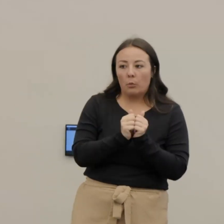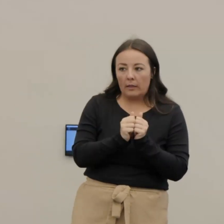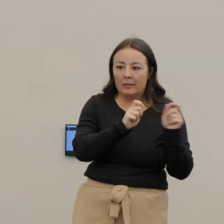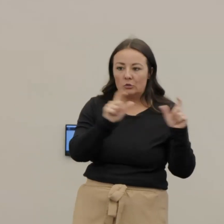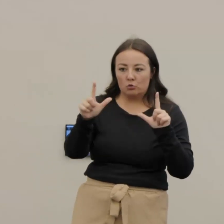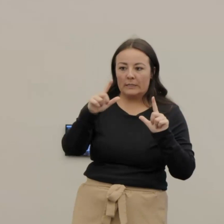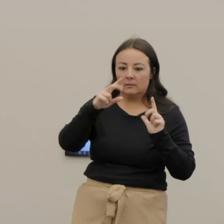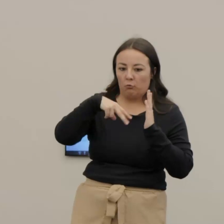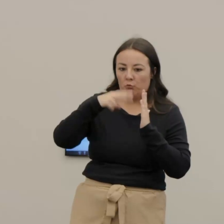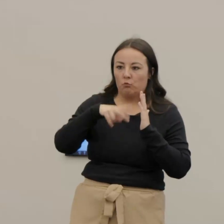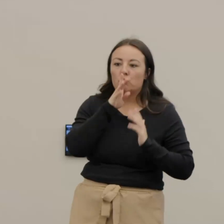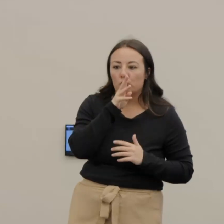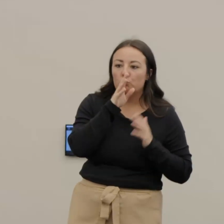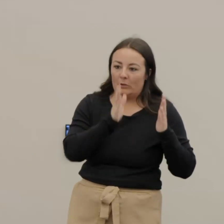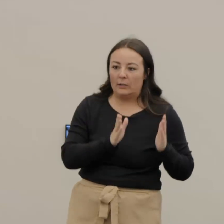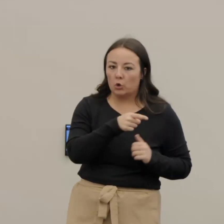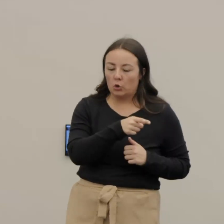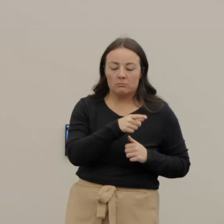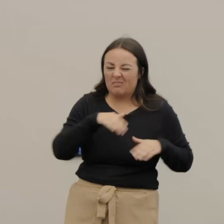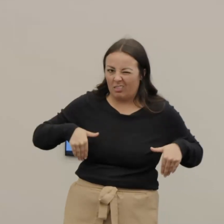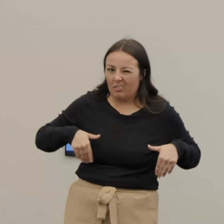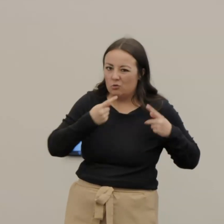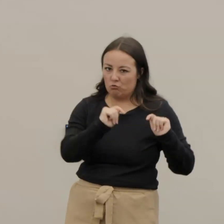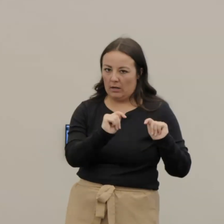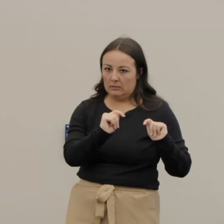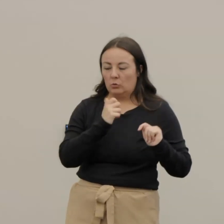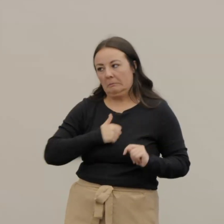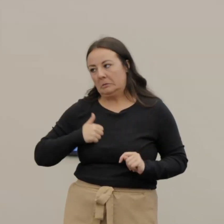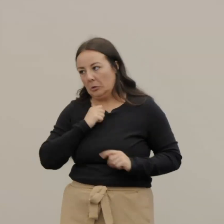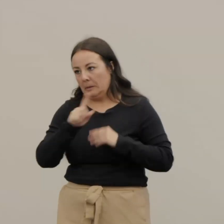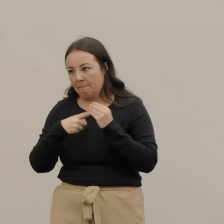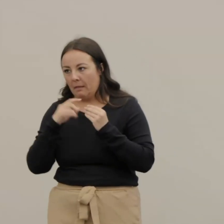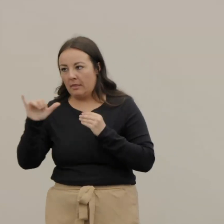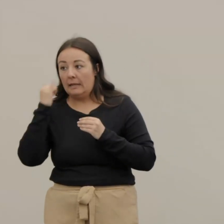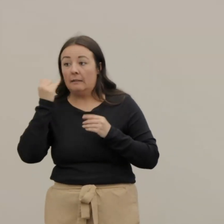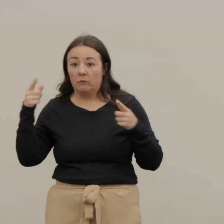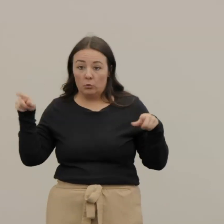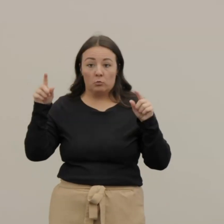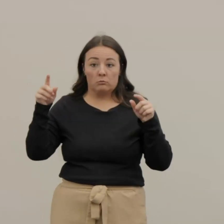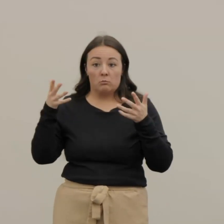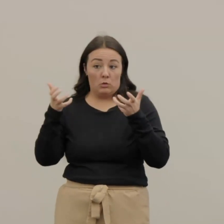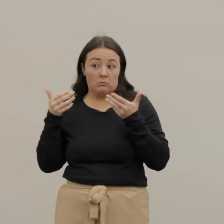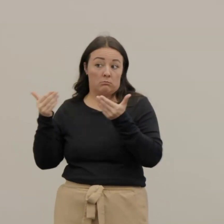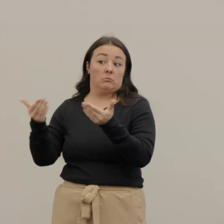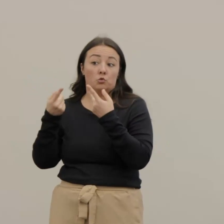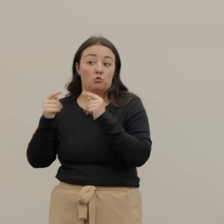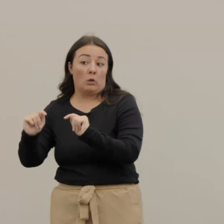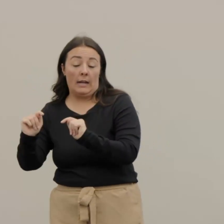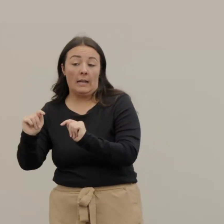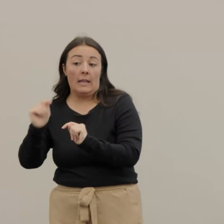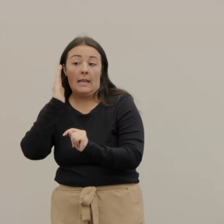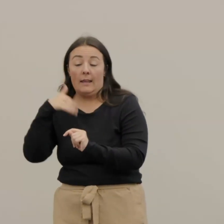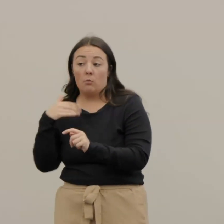I apologize for that. But I have to say, for someone who can use the Hemingway app, that it will take